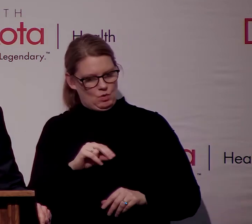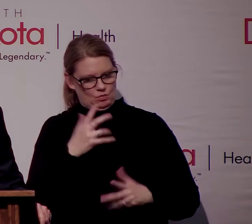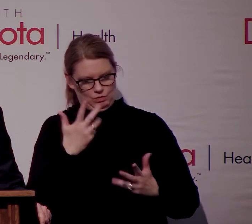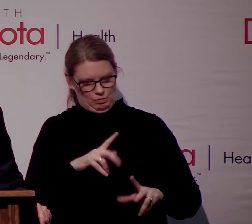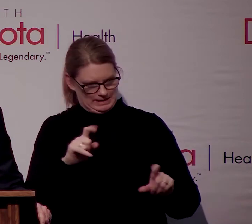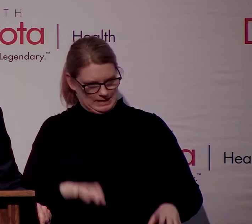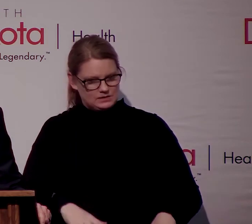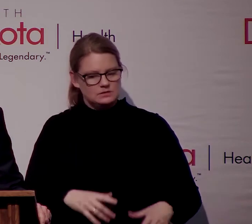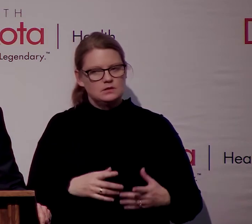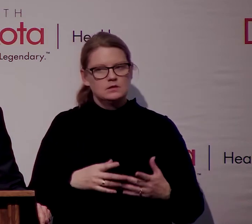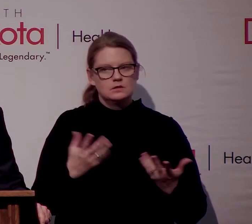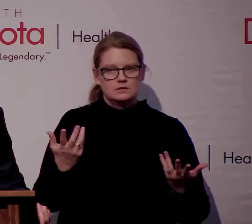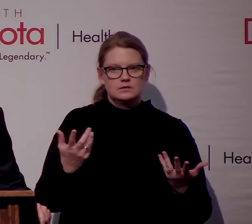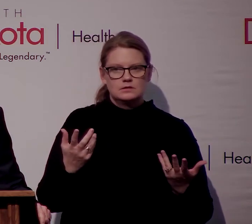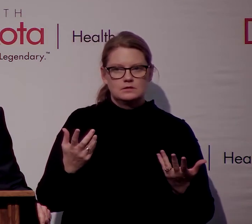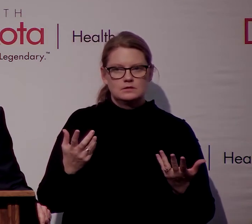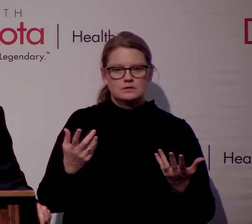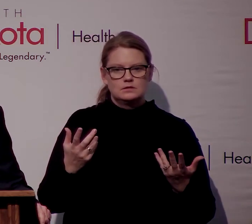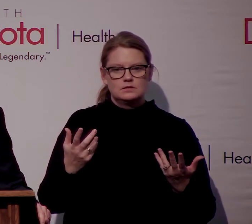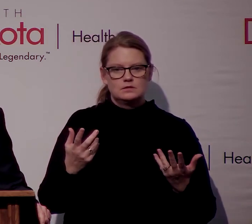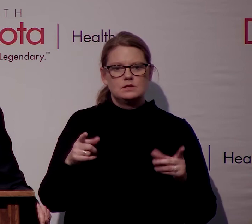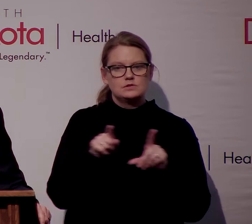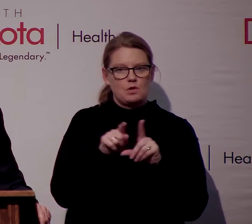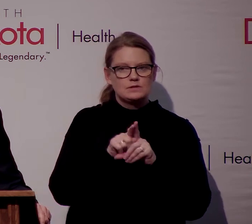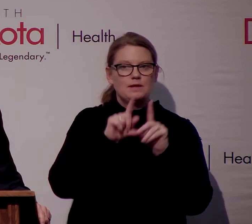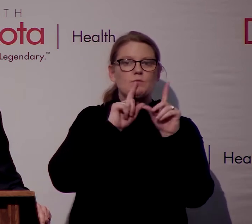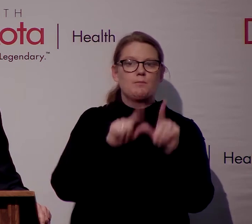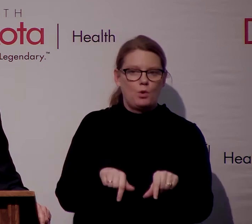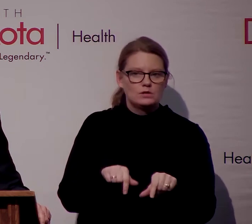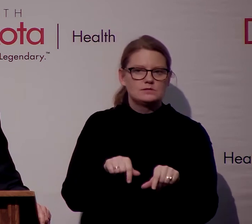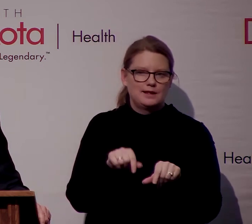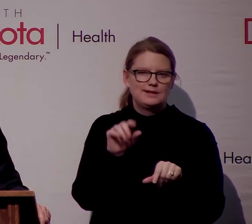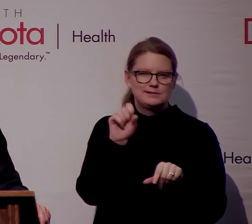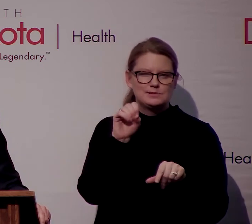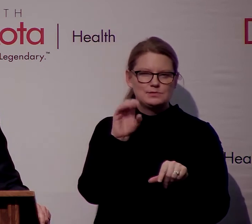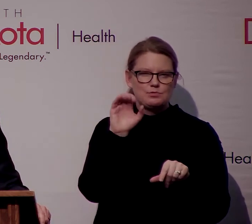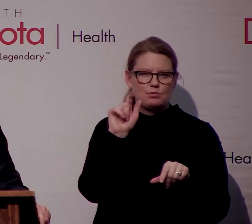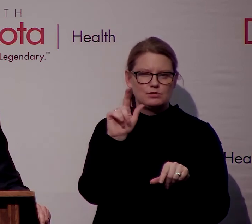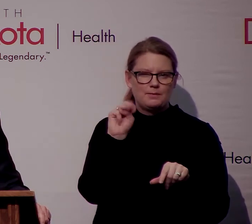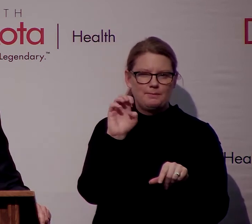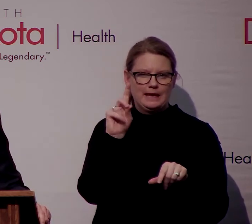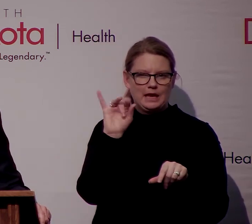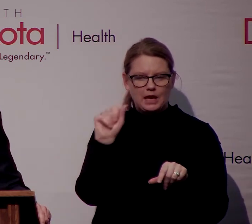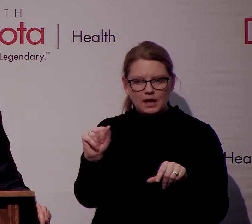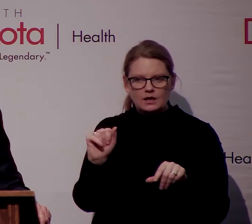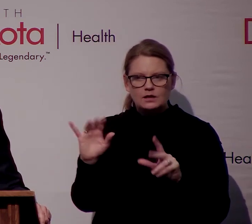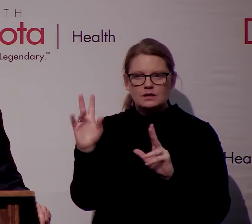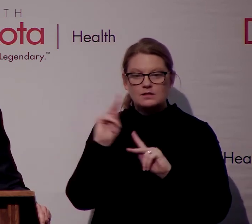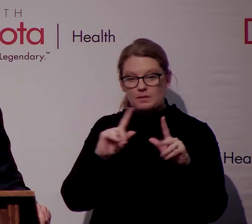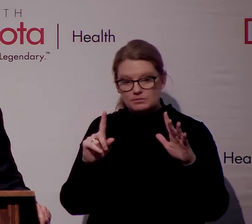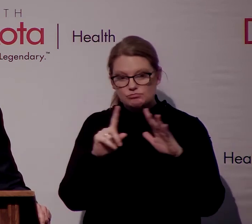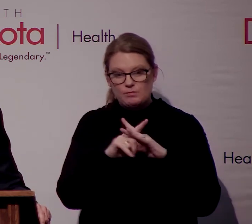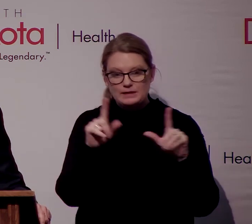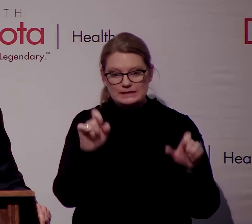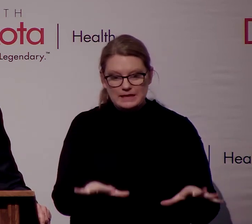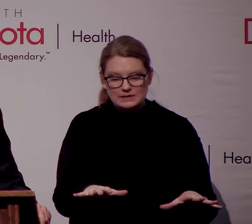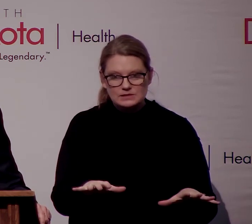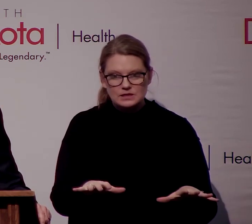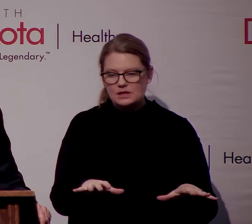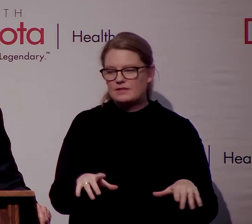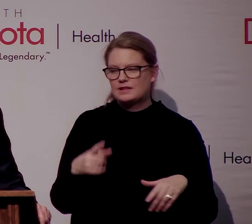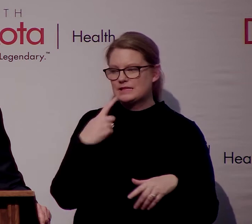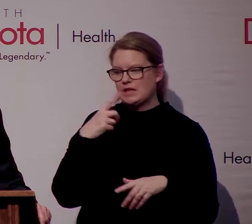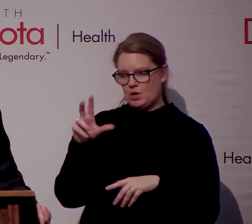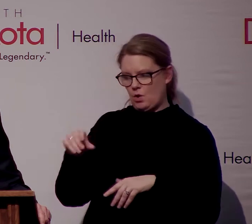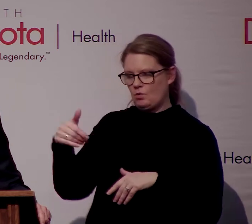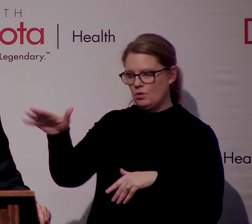there have been reports in social media that people have been turned away for testing when they've wanted to get tested.